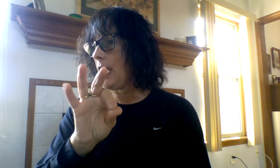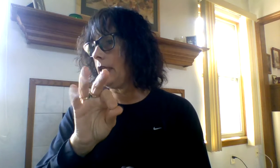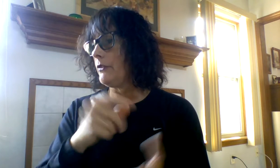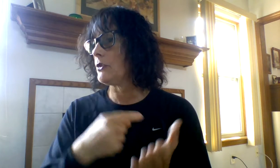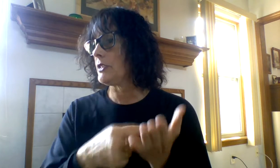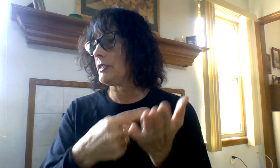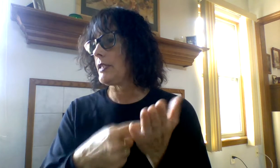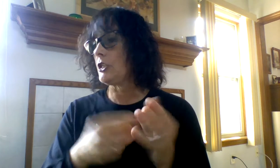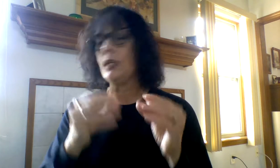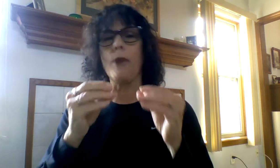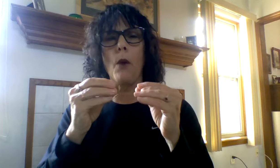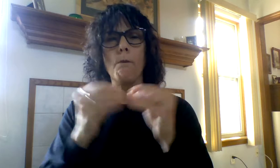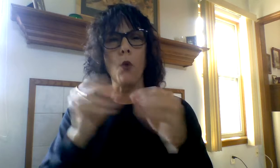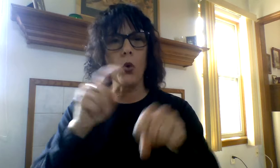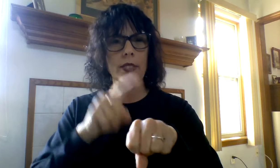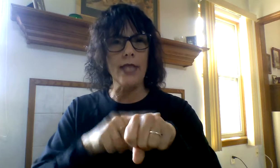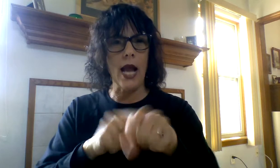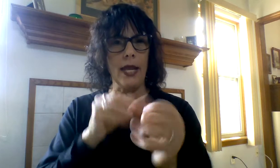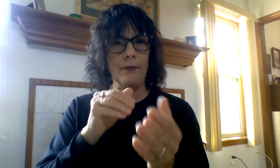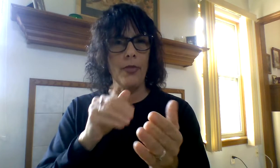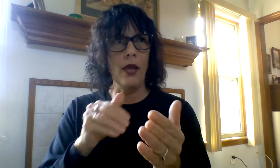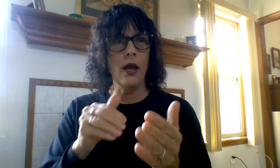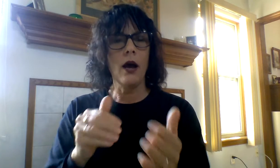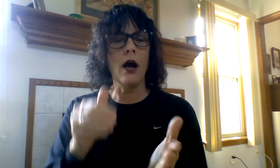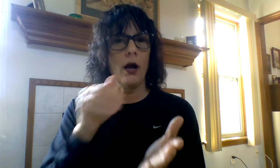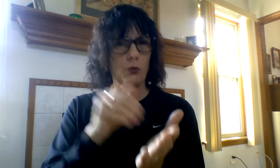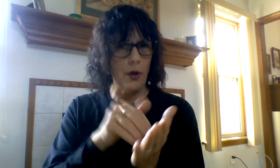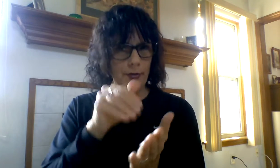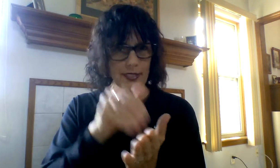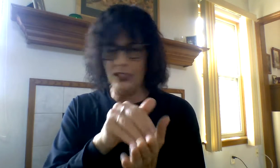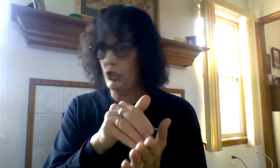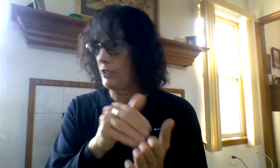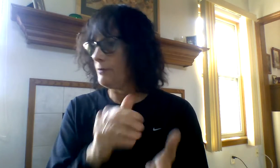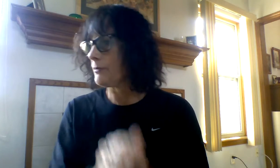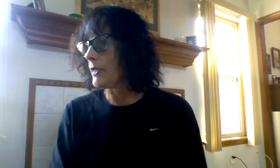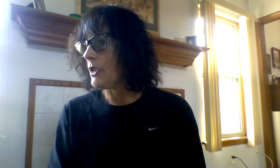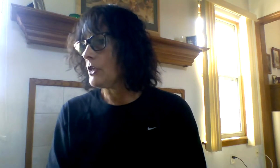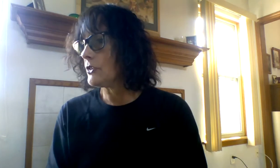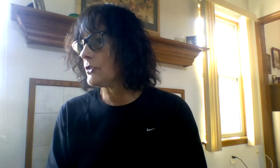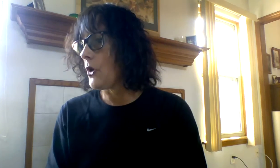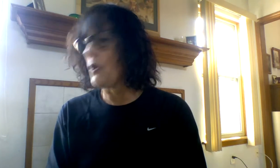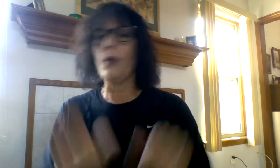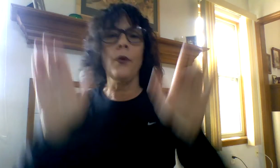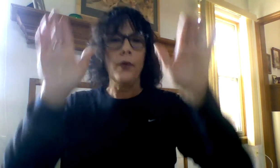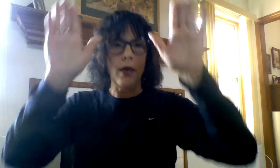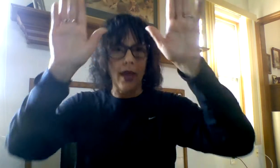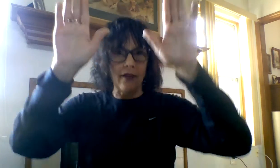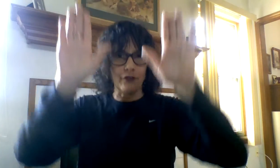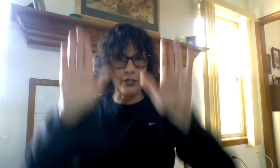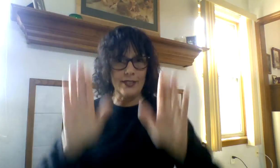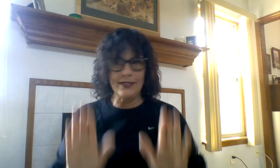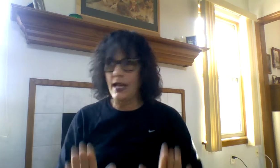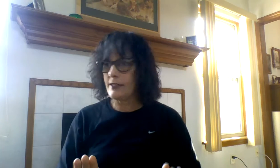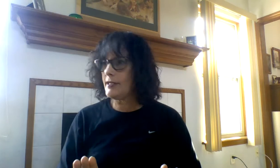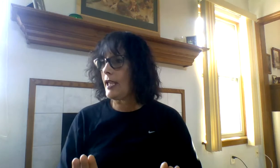179, there's a discussion about more time repetition. So every